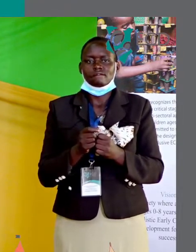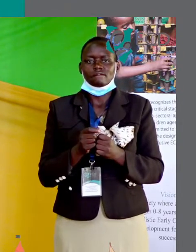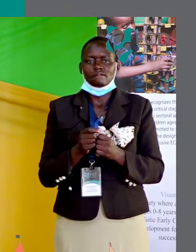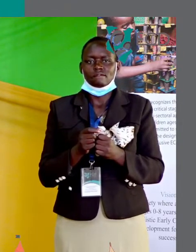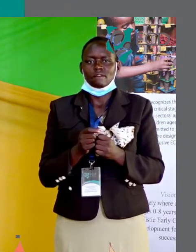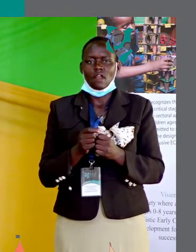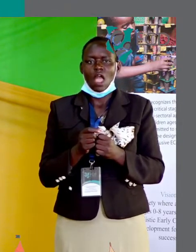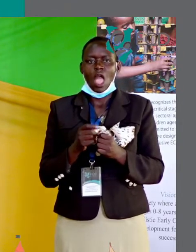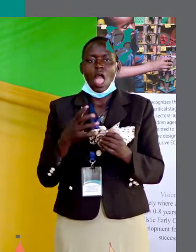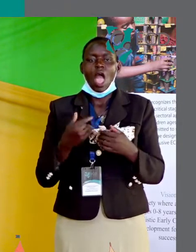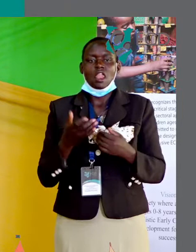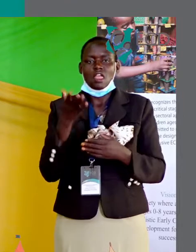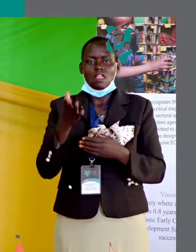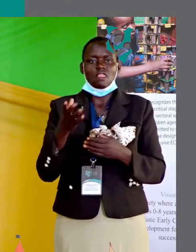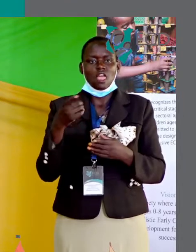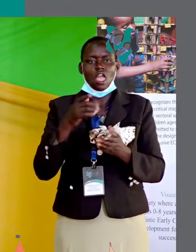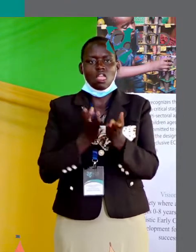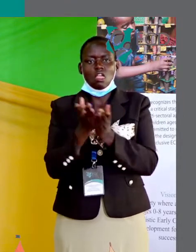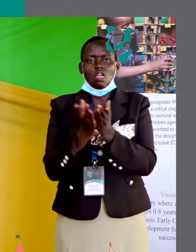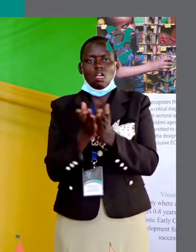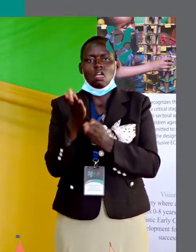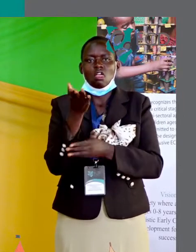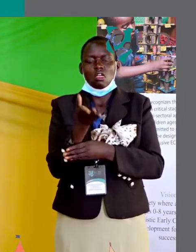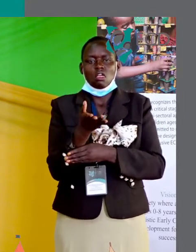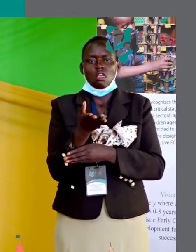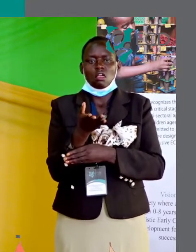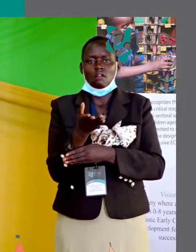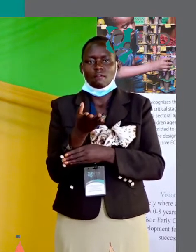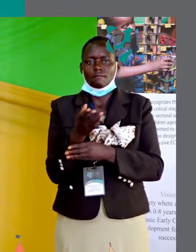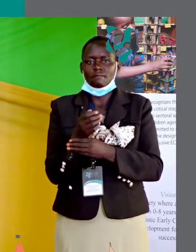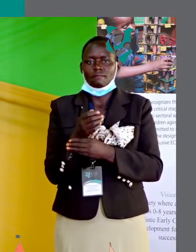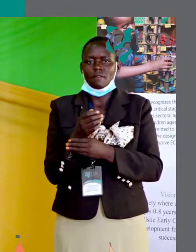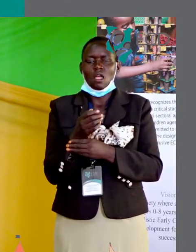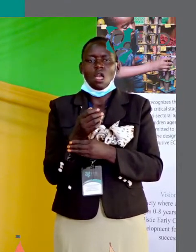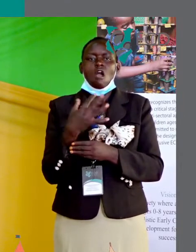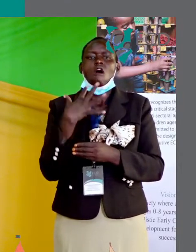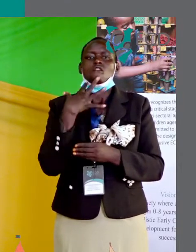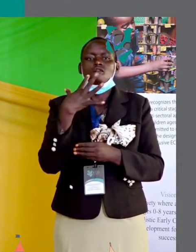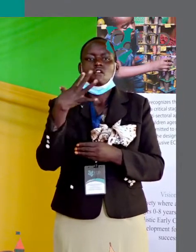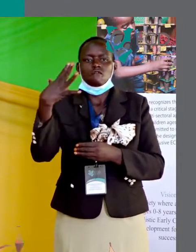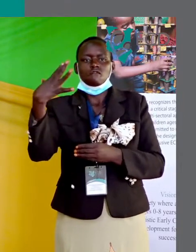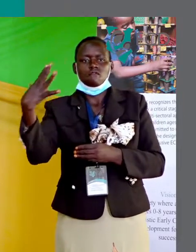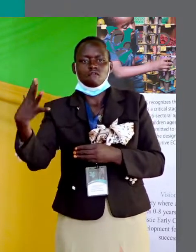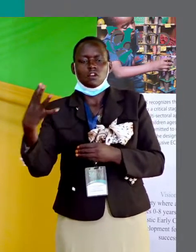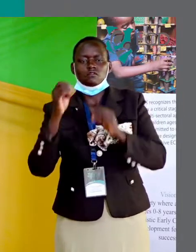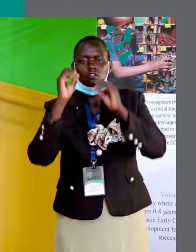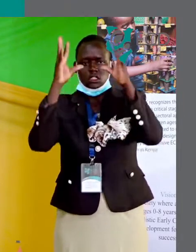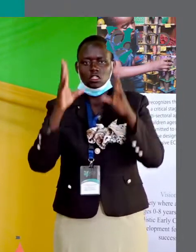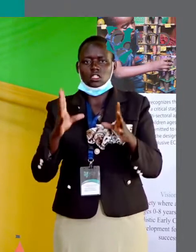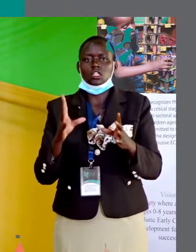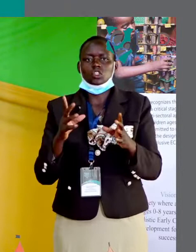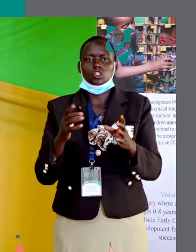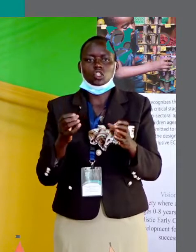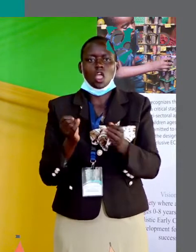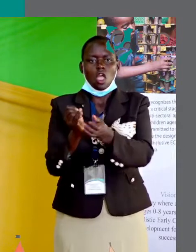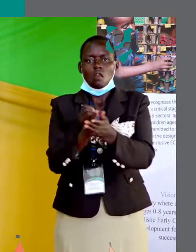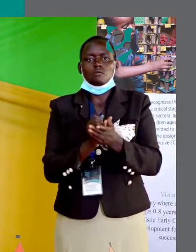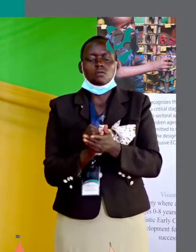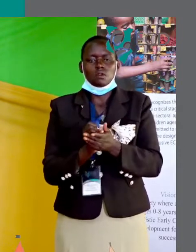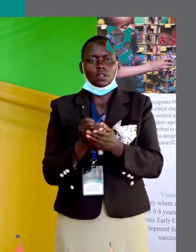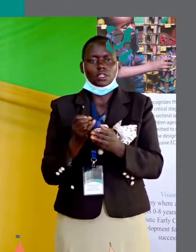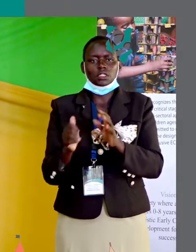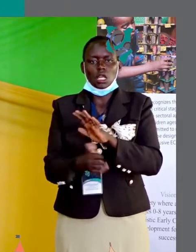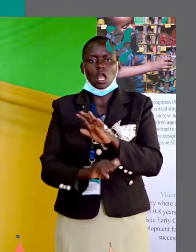the scheme of service. Then we have 555 teachers whom we have employed on